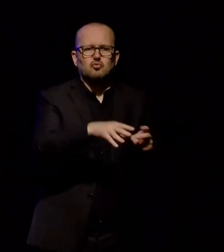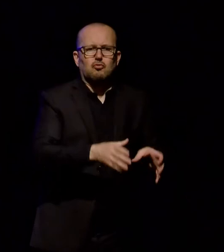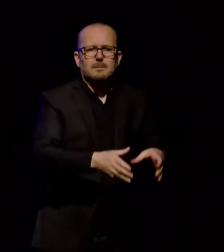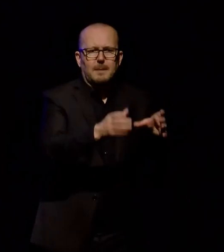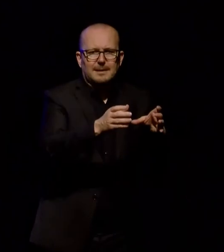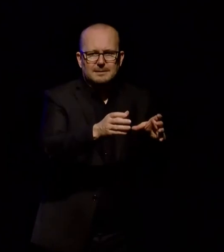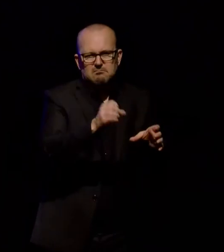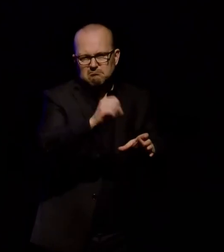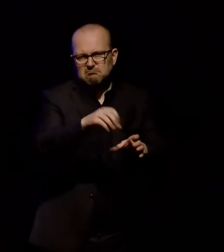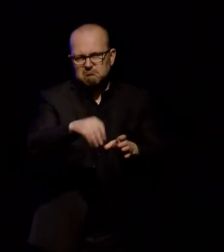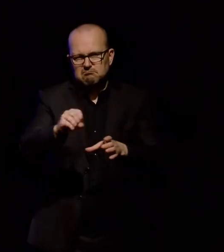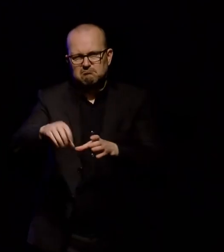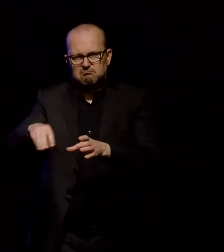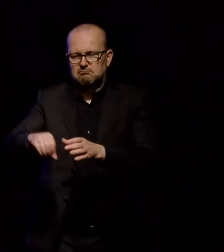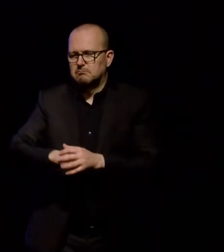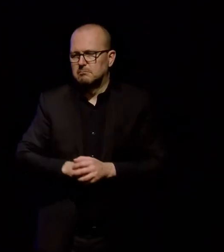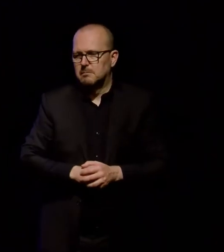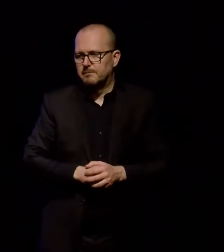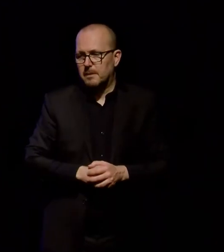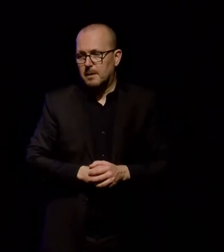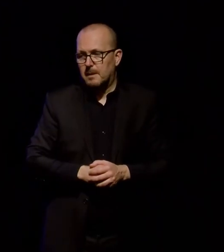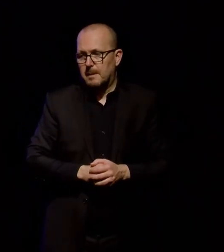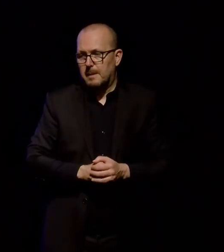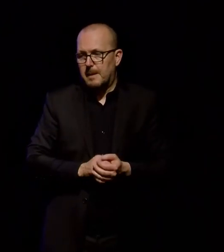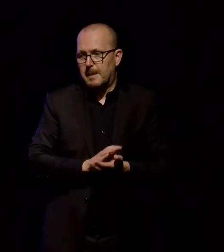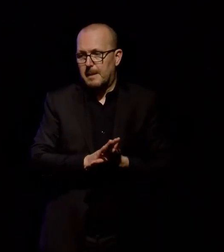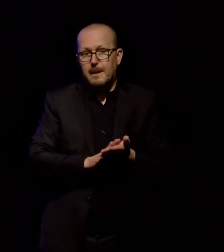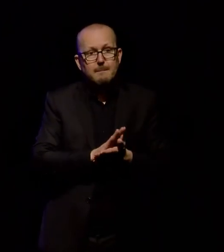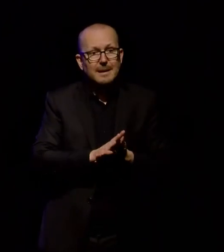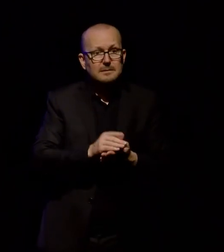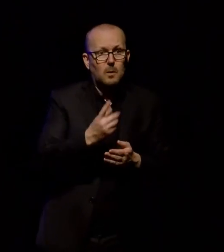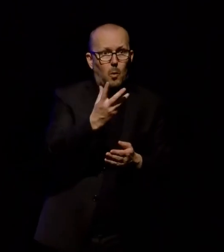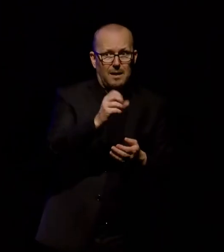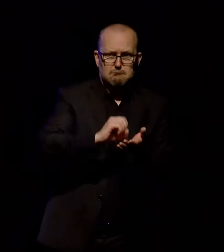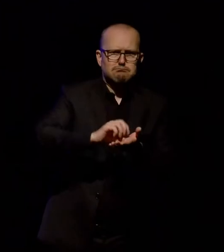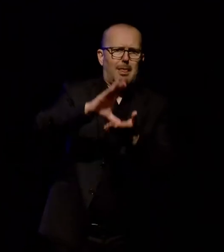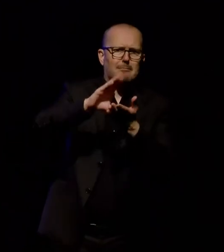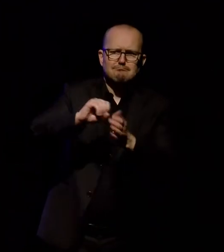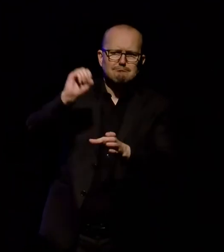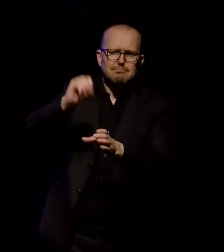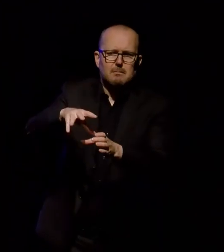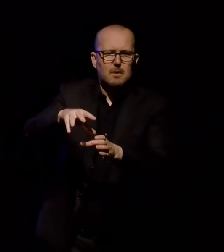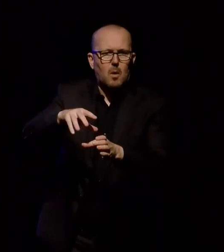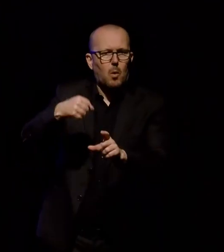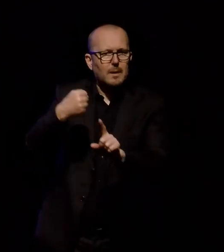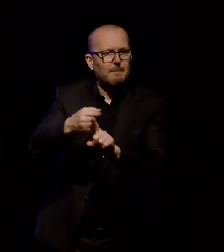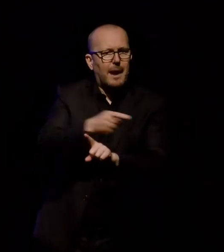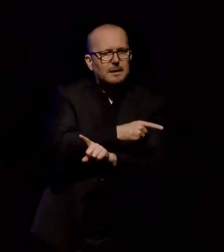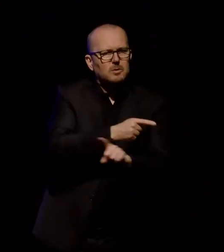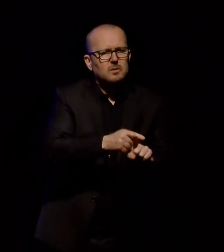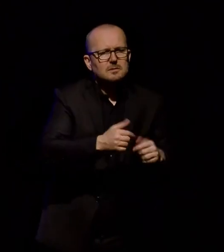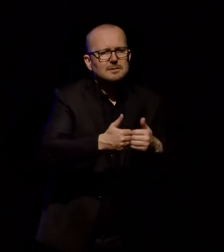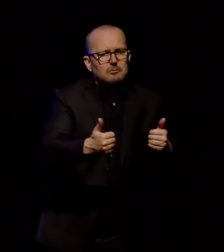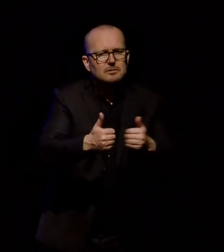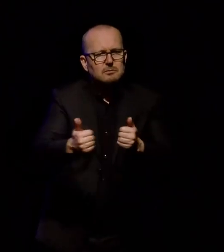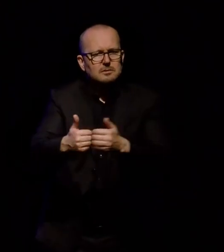large processing operations on the digital collections won't negatively impact on each other. This division also helps us trace our